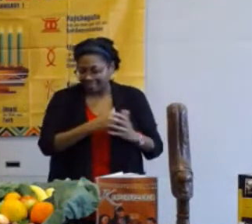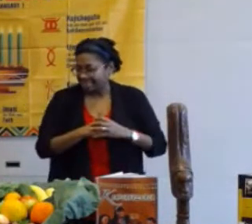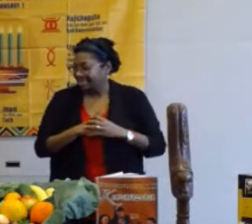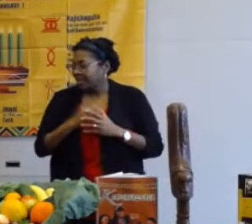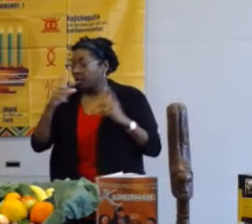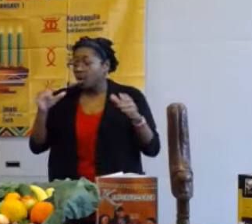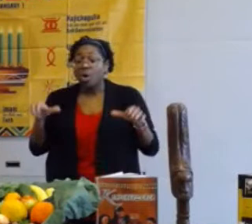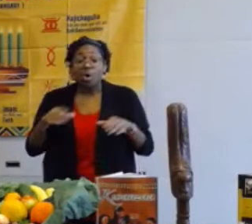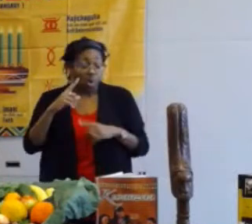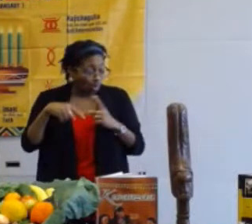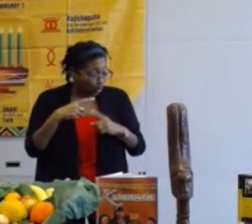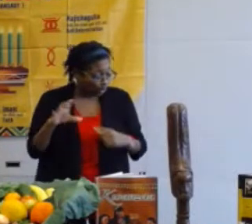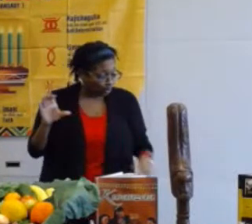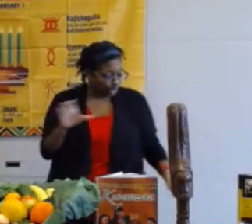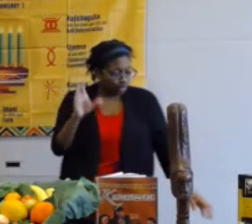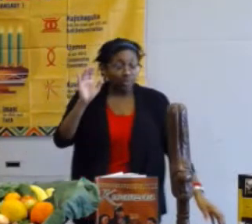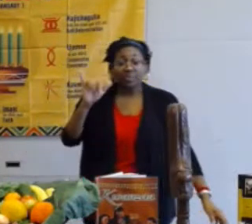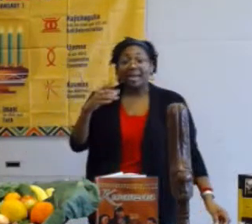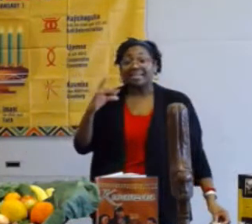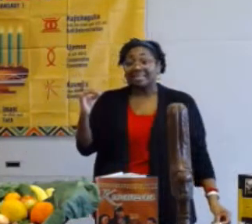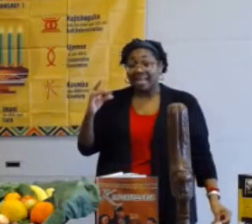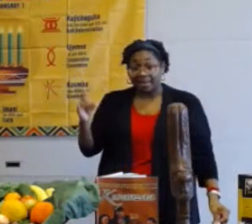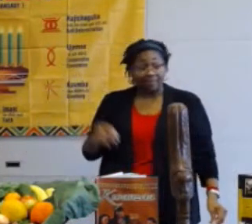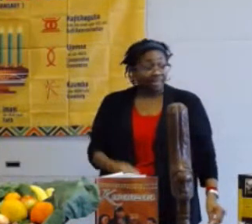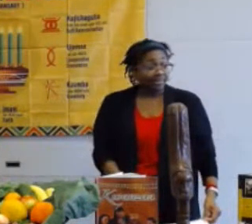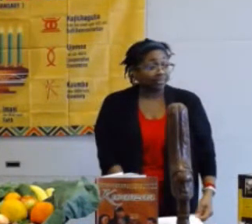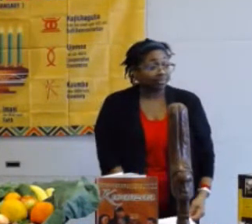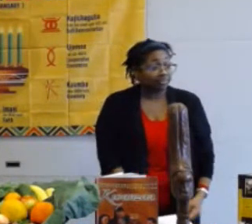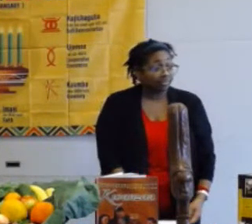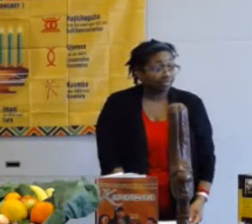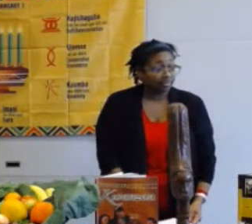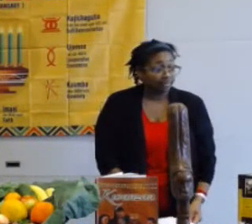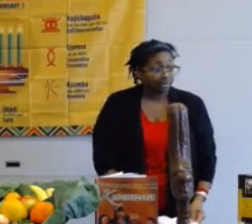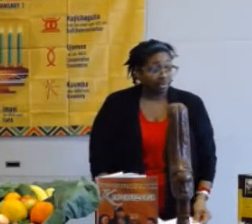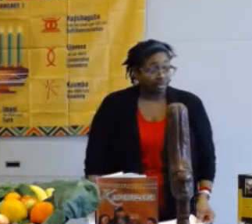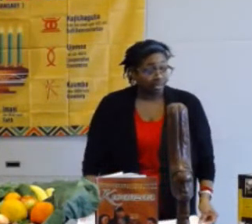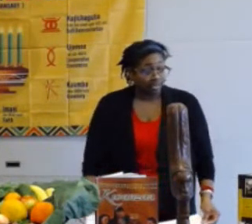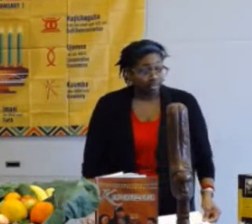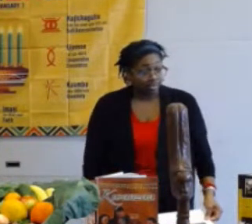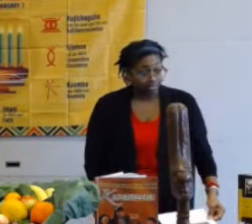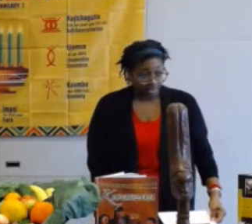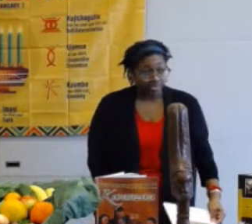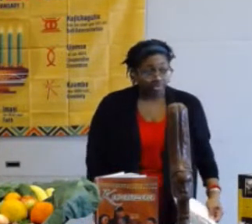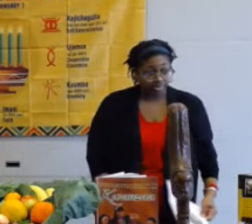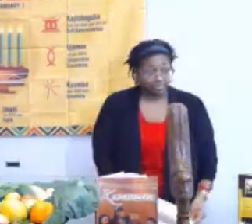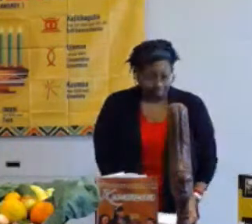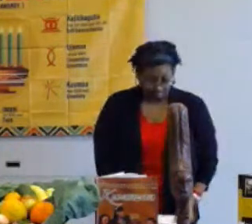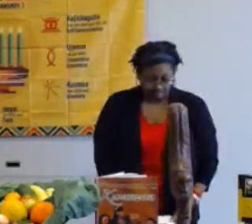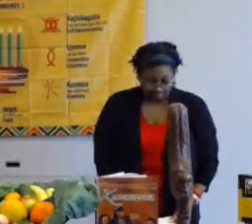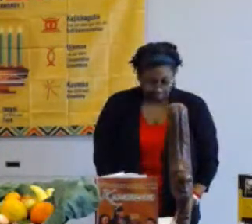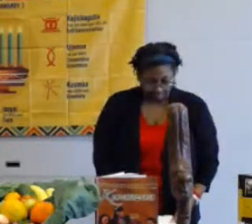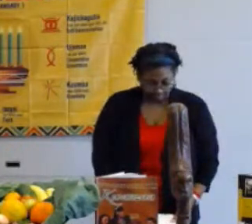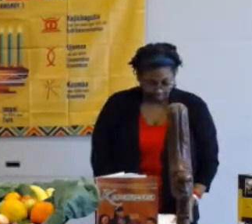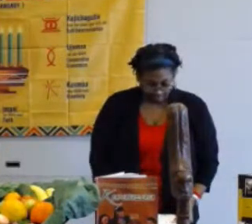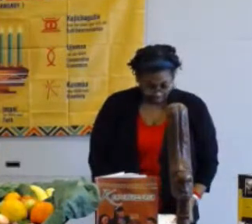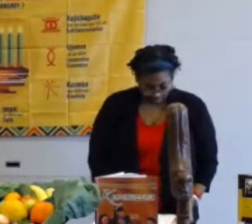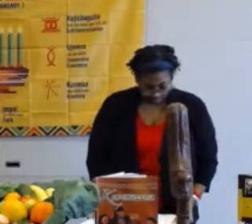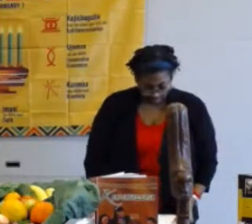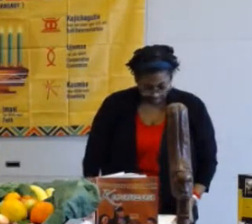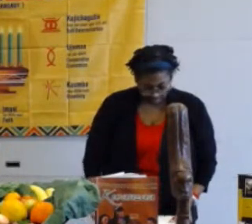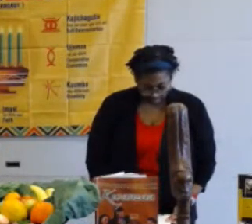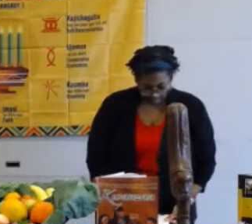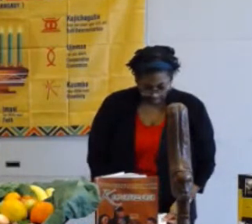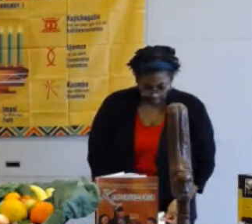statement, we all stand, and you would do that in your family as a way of reverence. So I'm going to ask all of you to stand.